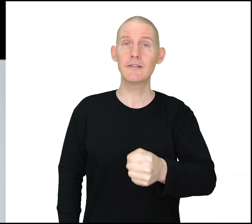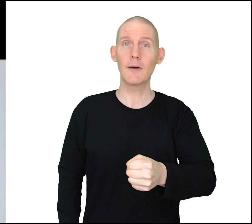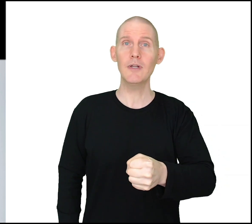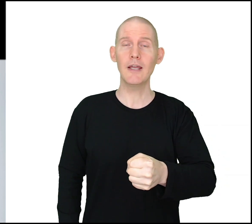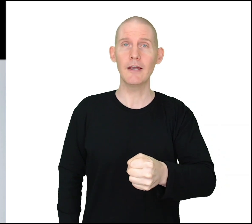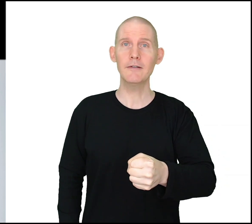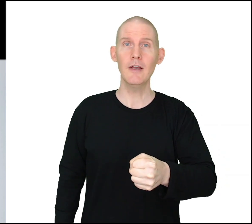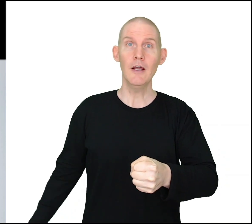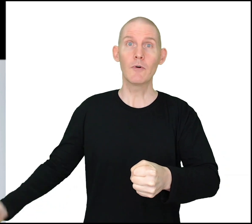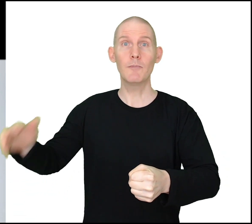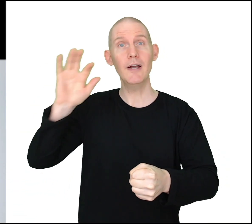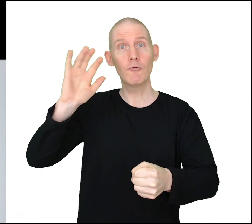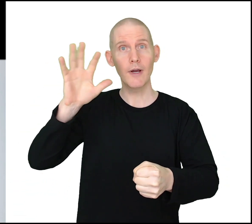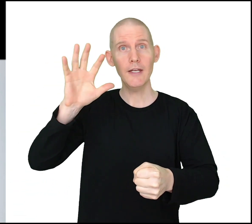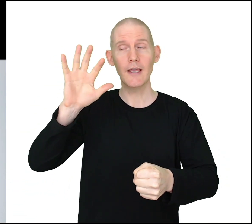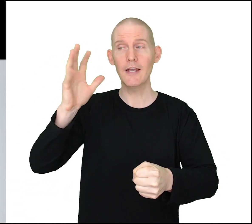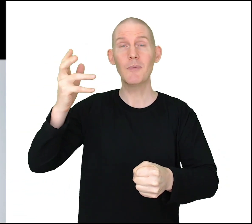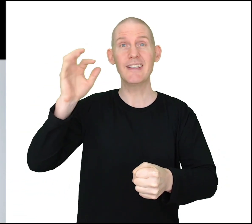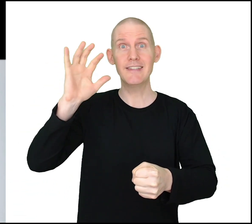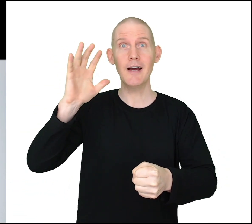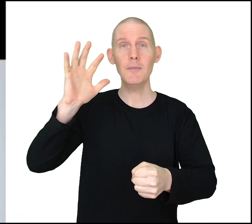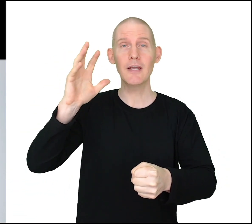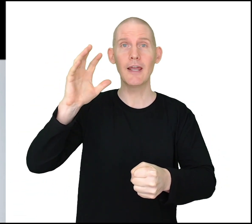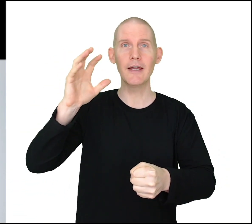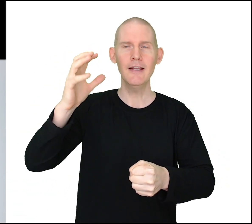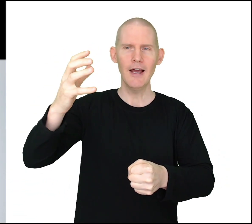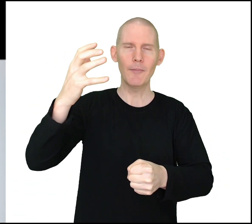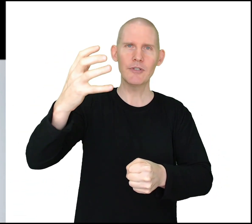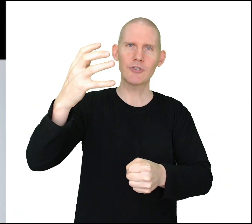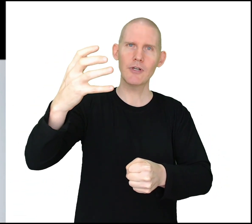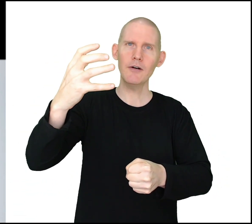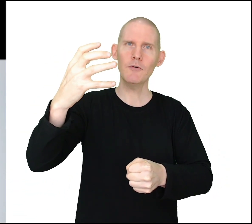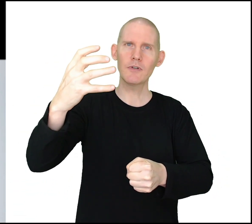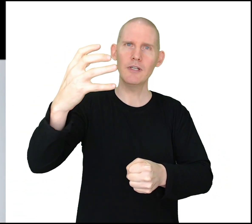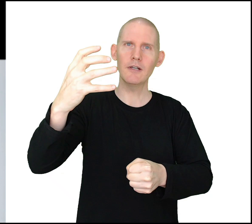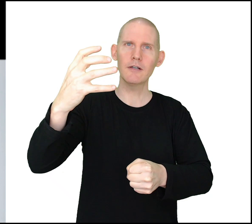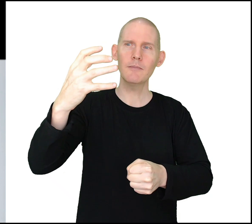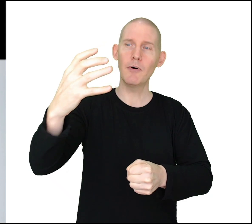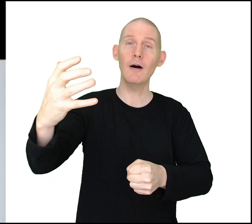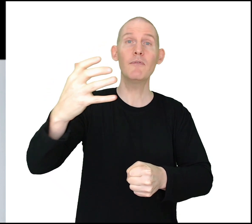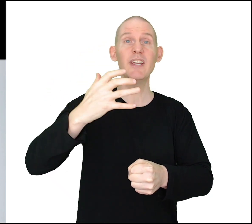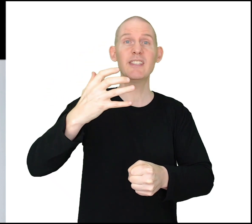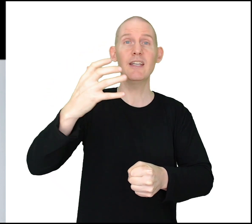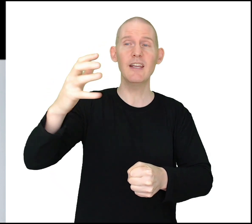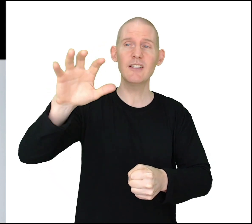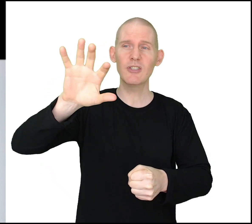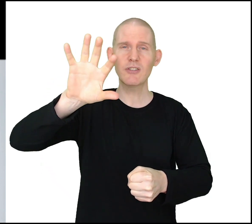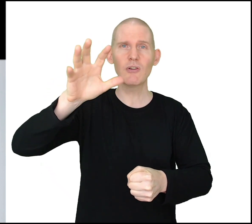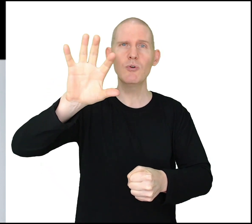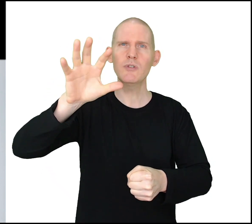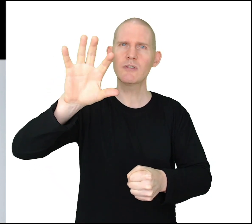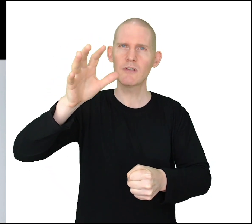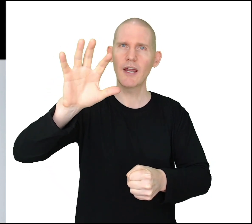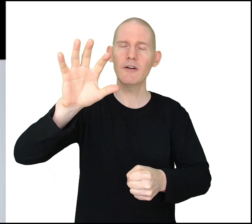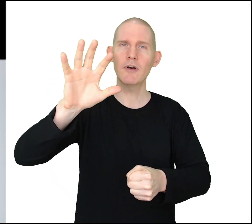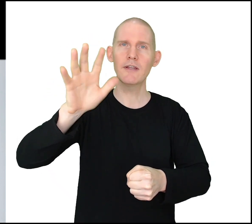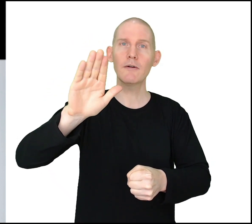non-dominant hand. With my right hand, my dominant hand, I'm going to start over here, palm facing in. It's just a loose hand right there,